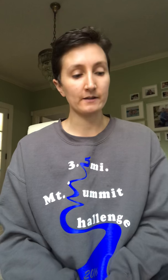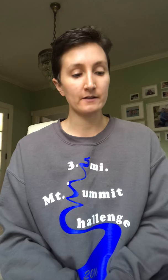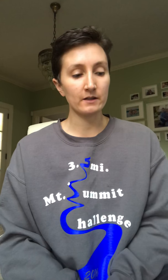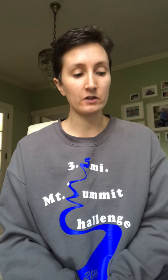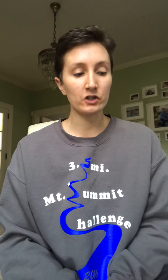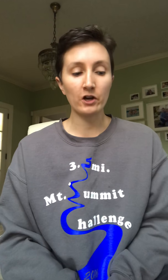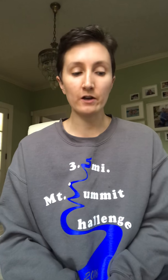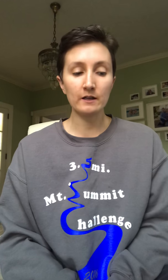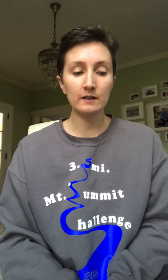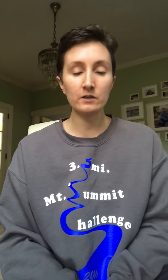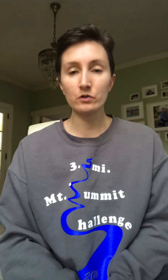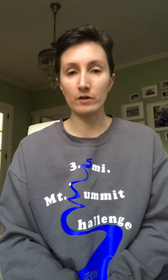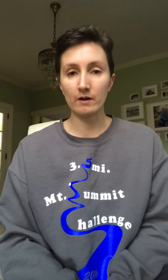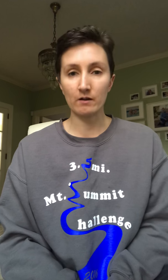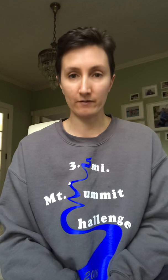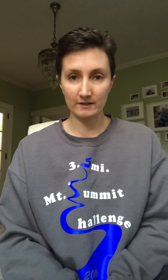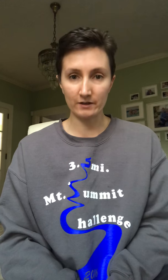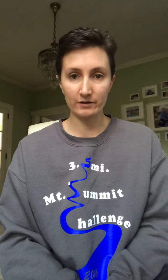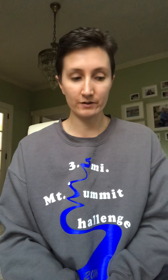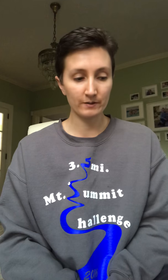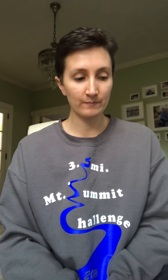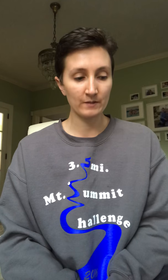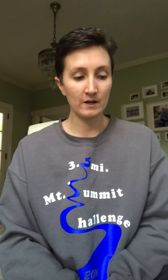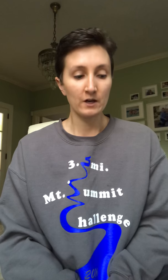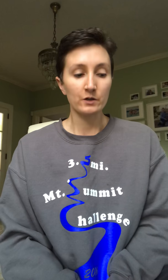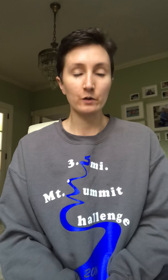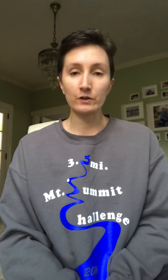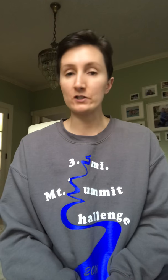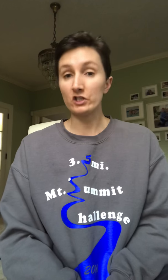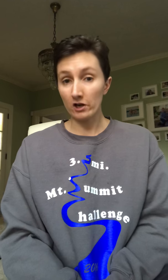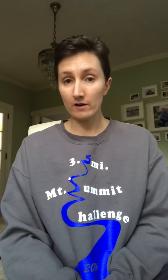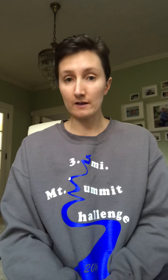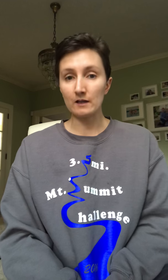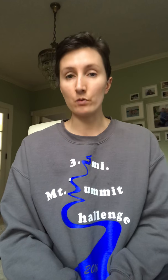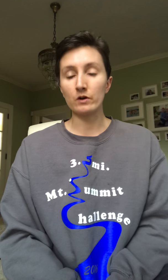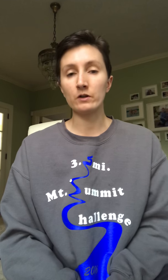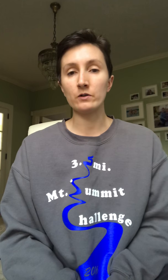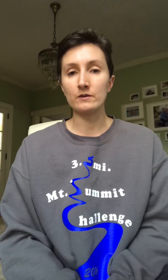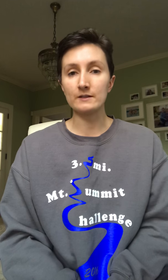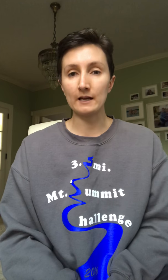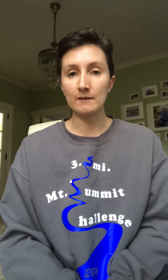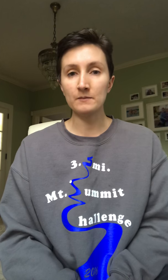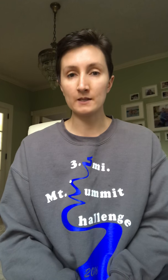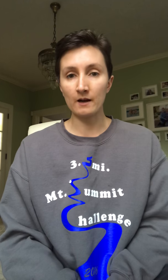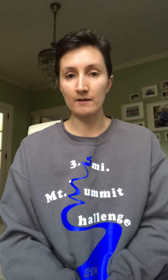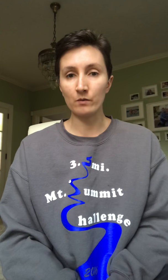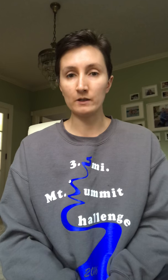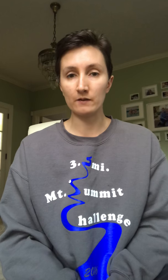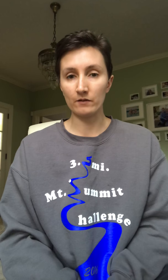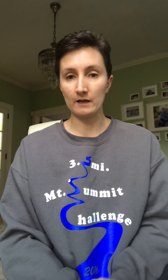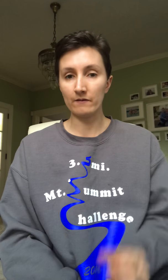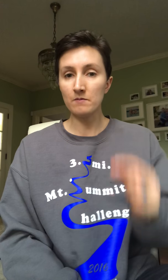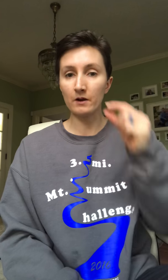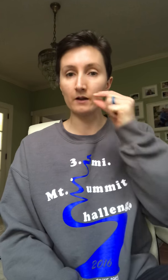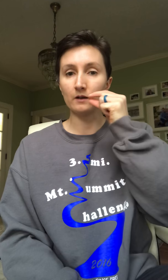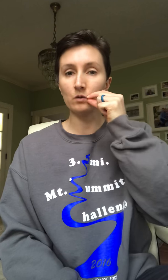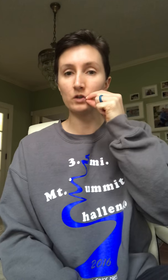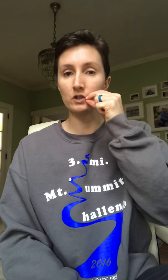says Cherokee Trail of Tears. So for Cherokee, we're going to do the same sign that we did for Native American, which is